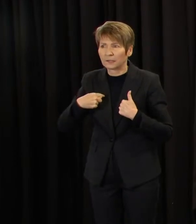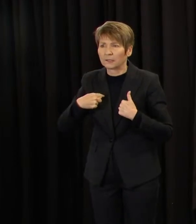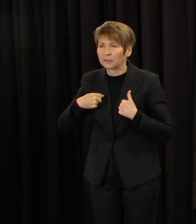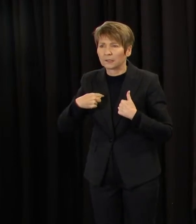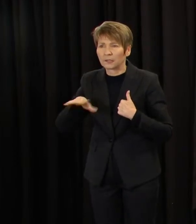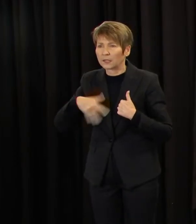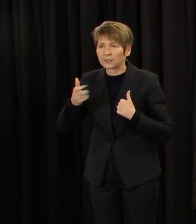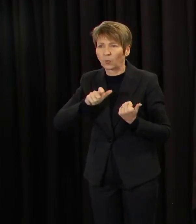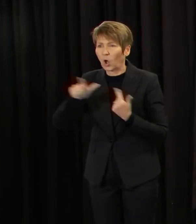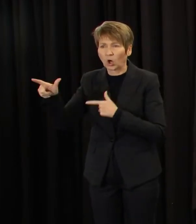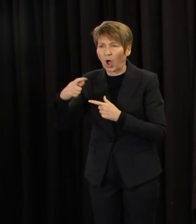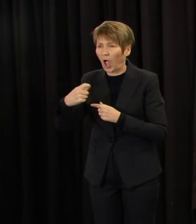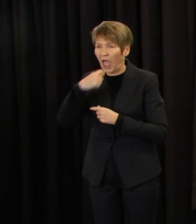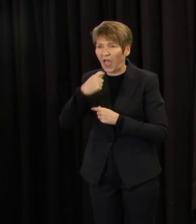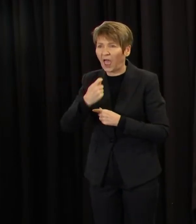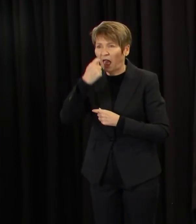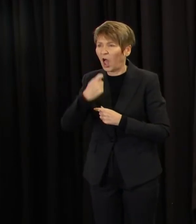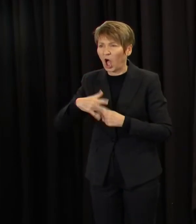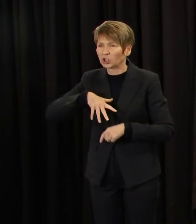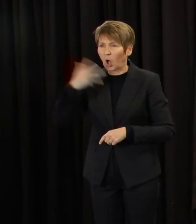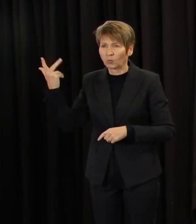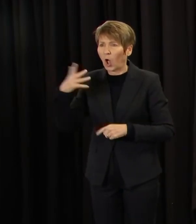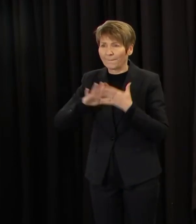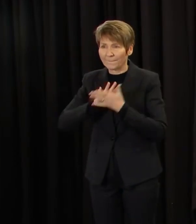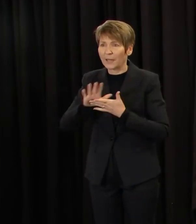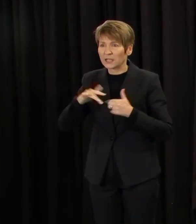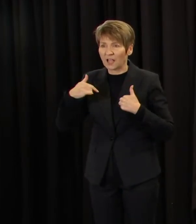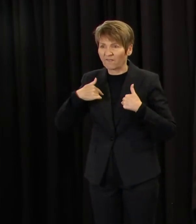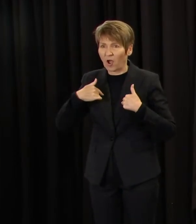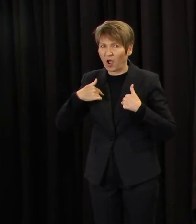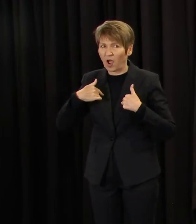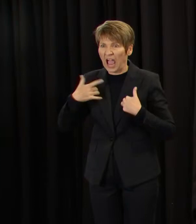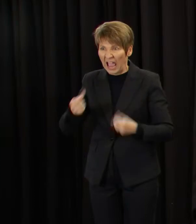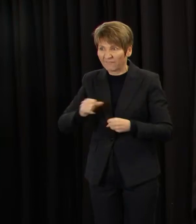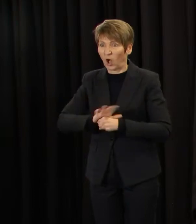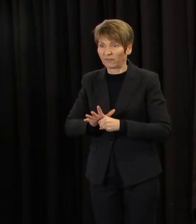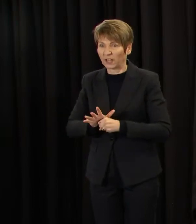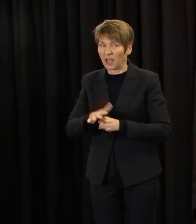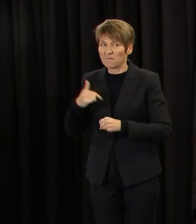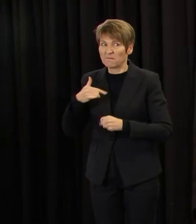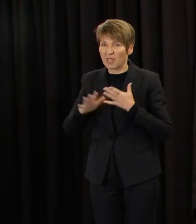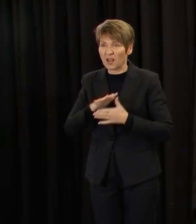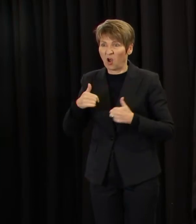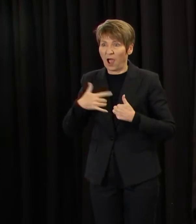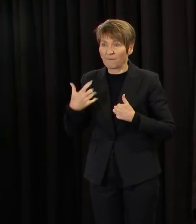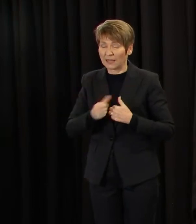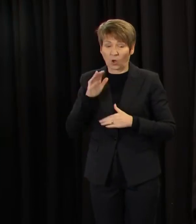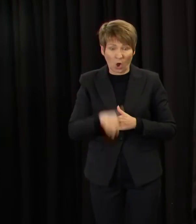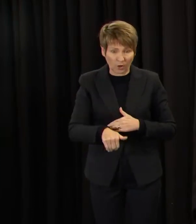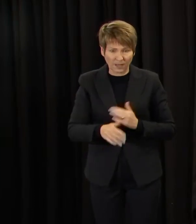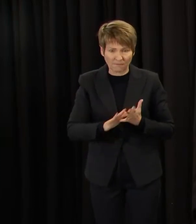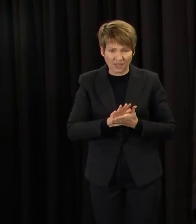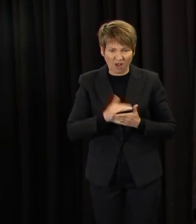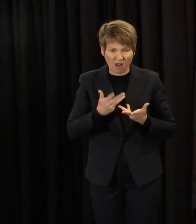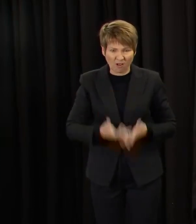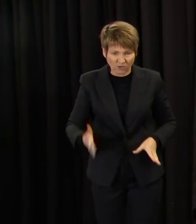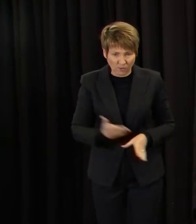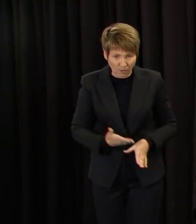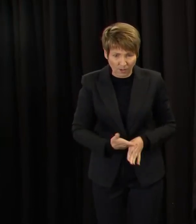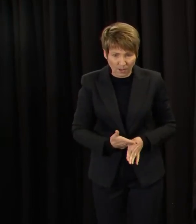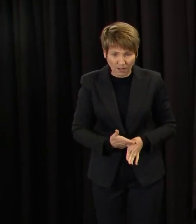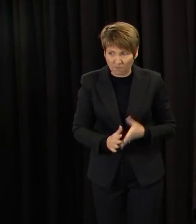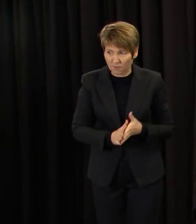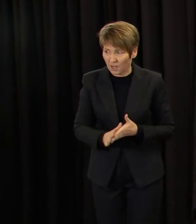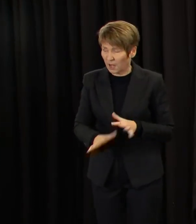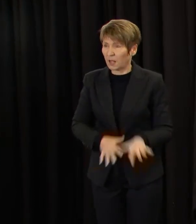there's a $450 test payment. That's why there's a $1,500 isolation payment. That's why there's other financial support available. And there's an issue around,